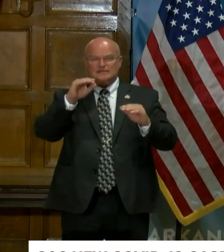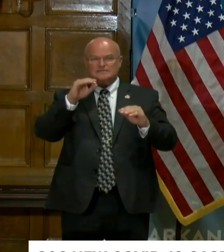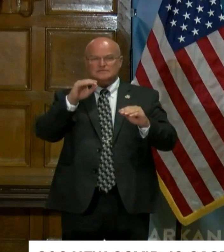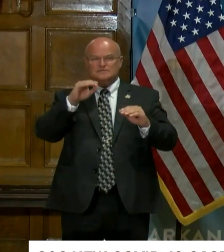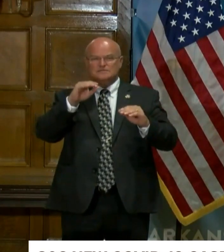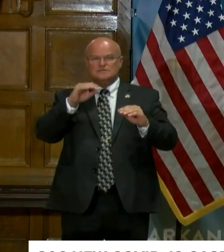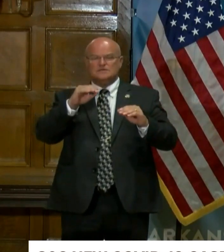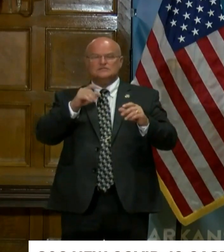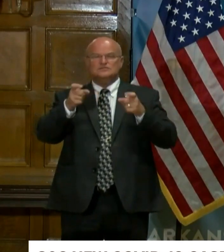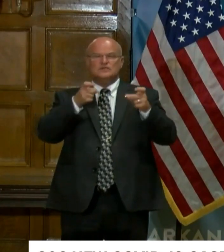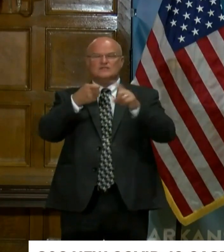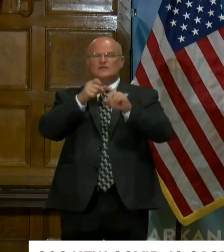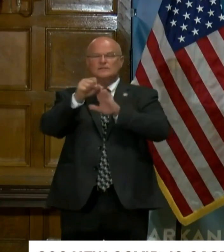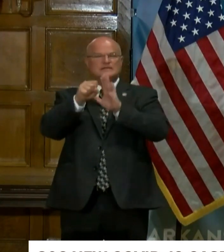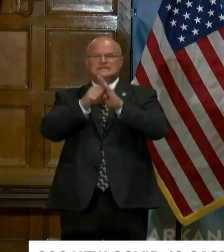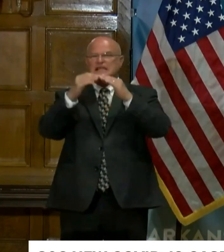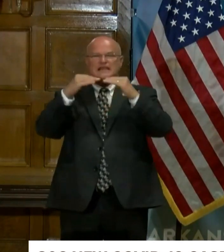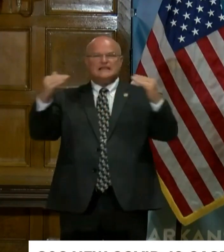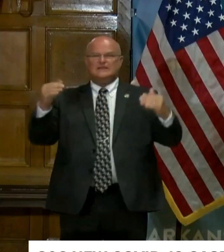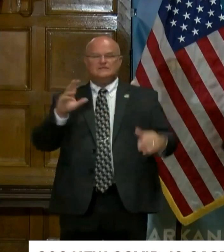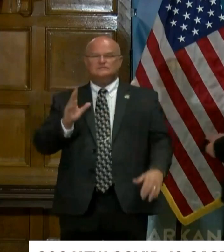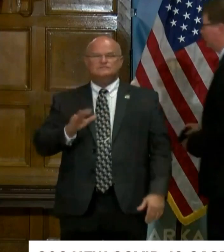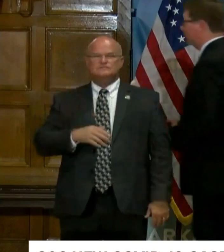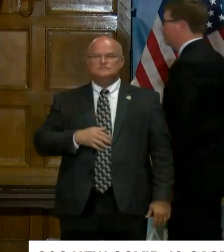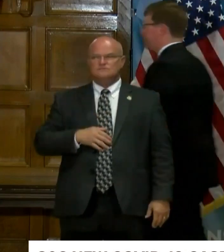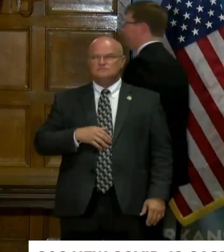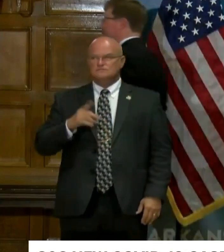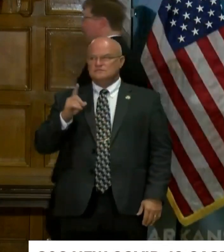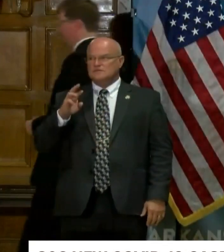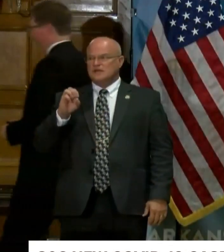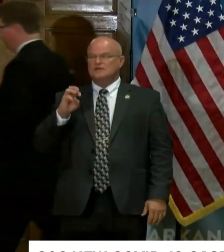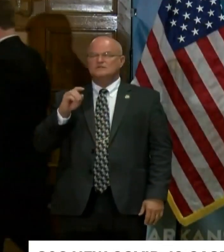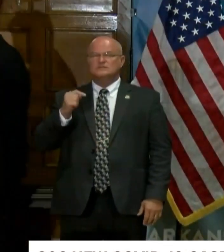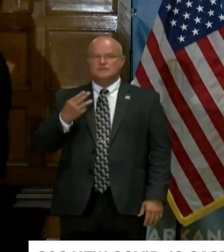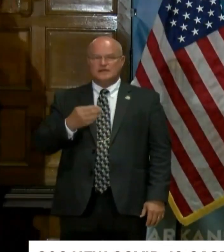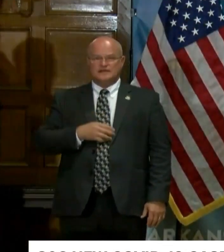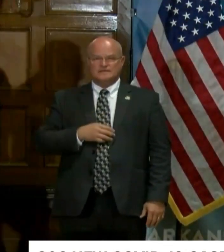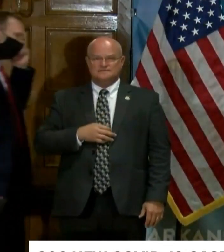directing that from the state level. Dr. Smith, do you want to add to